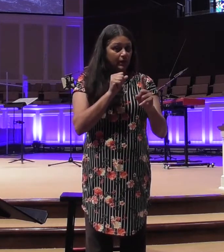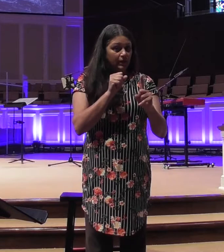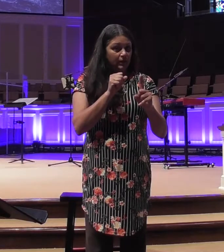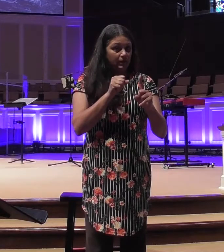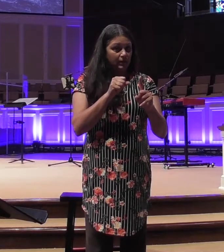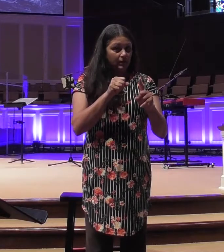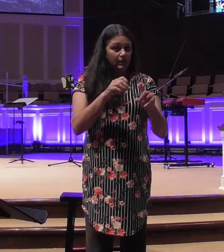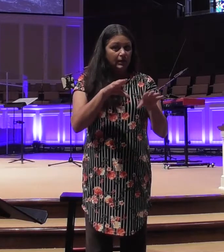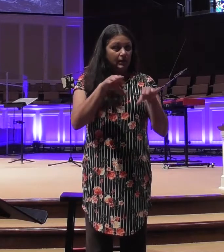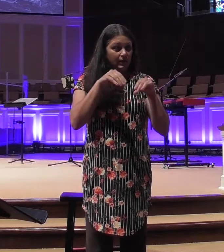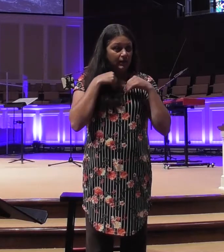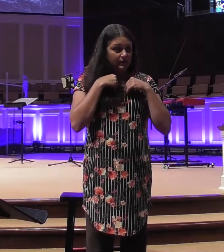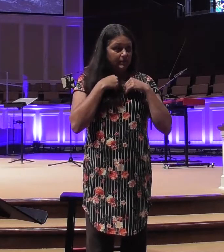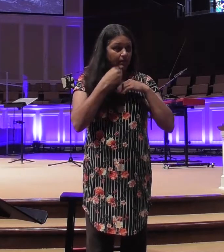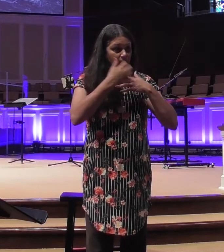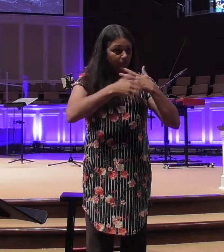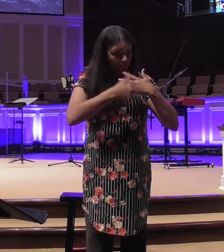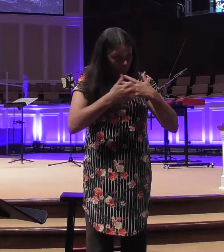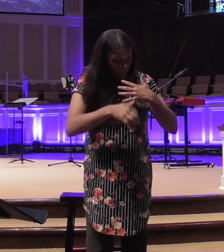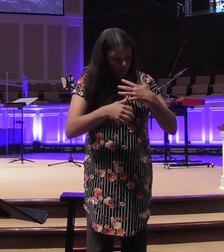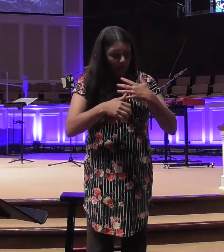together.